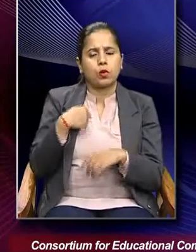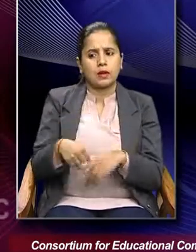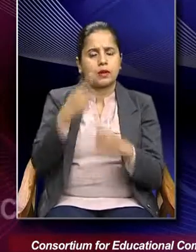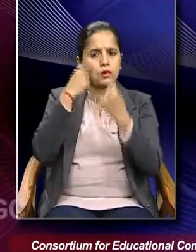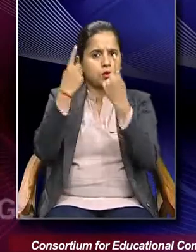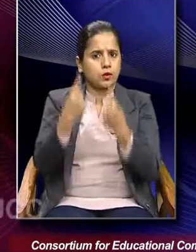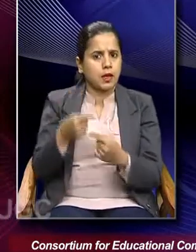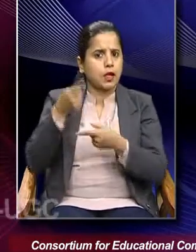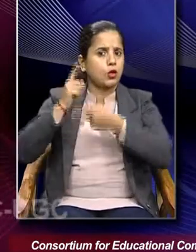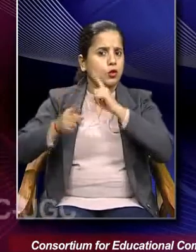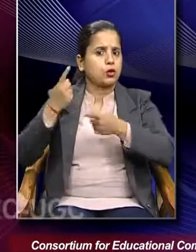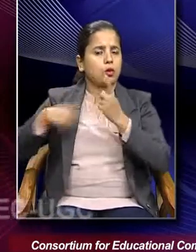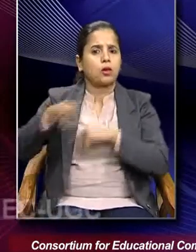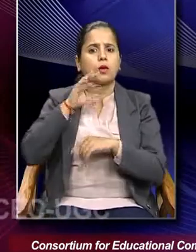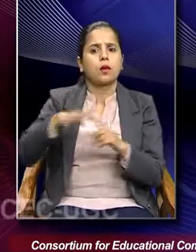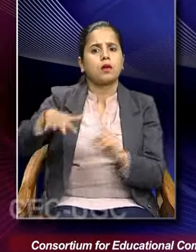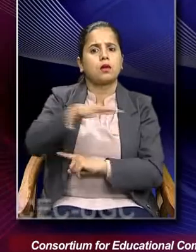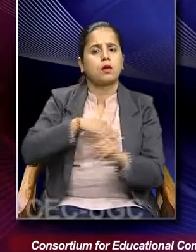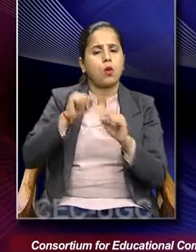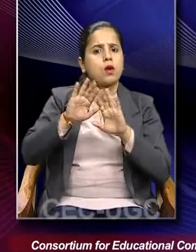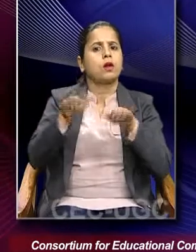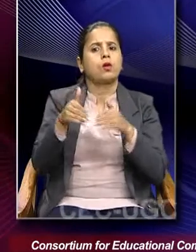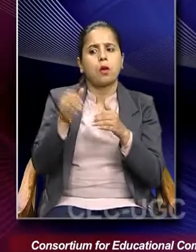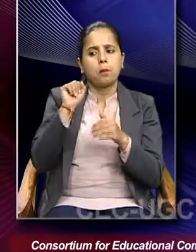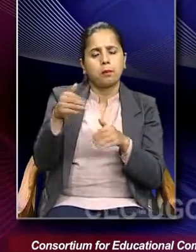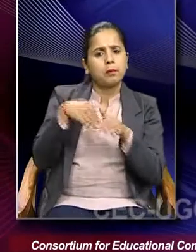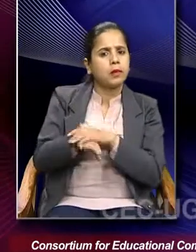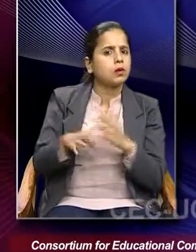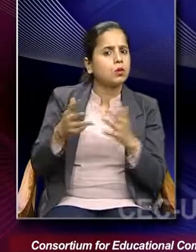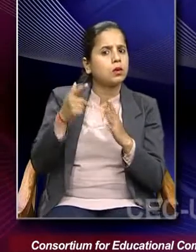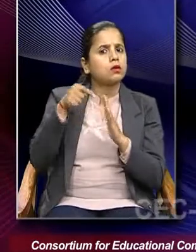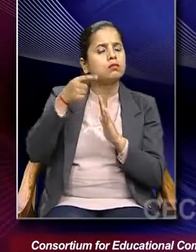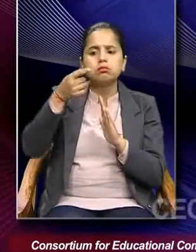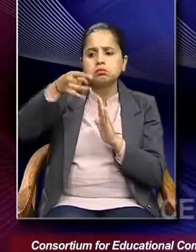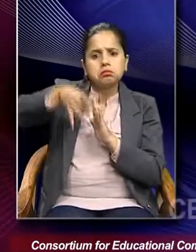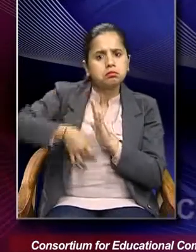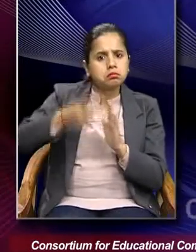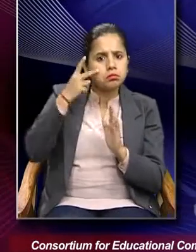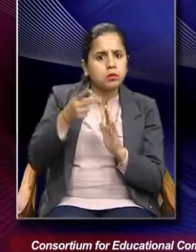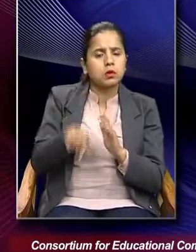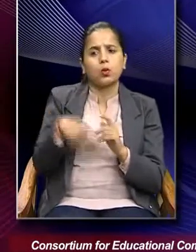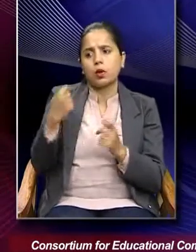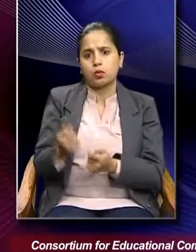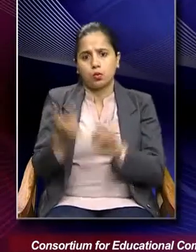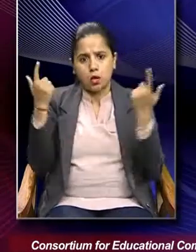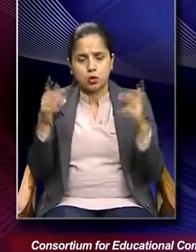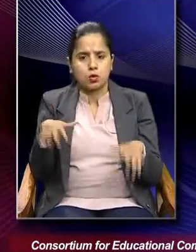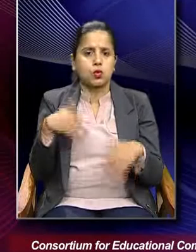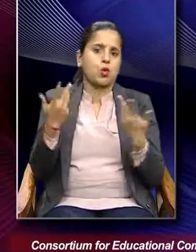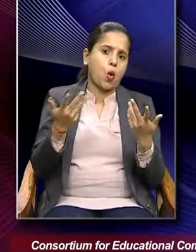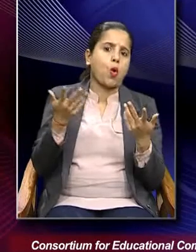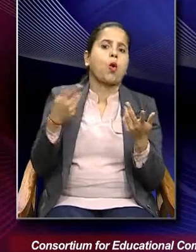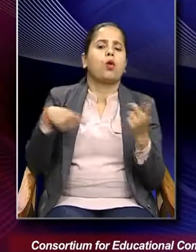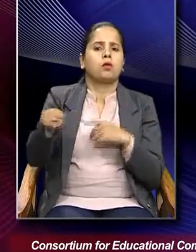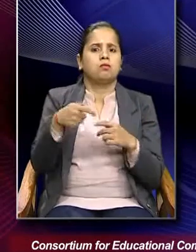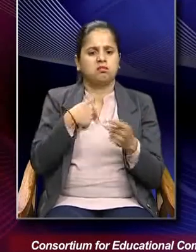the historical patterns of interaction between rich countries or say dominant countries and